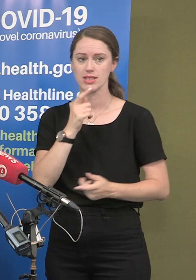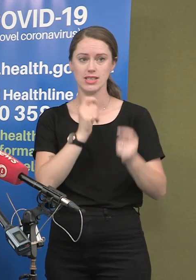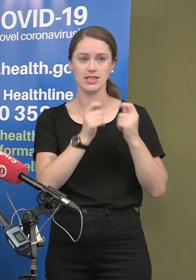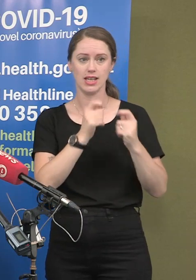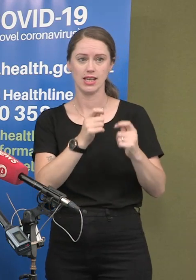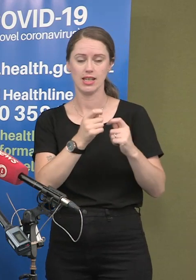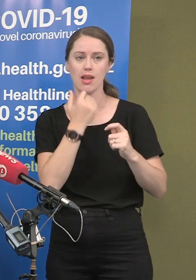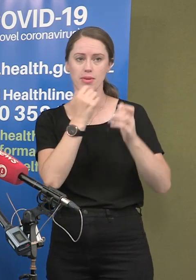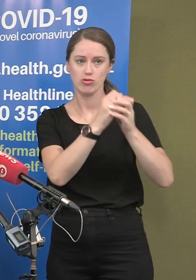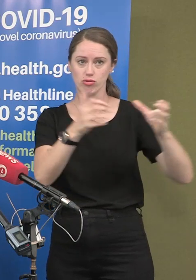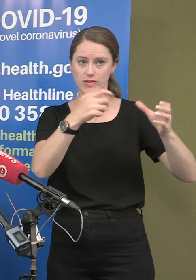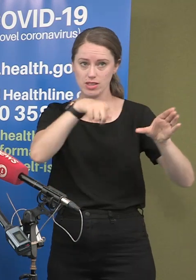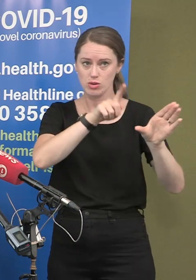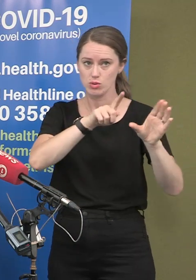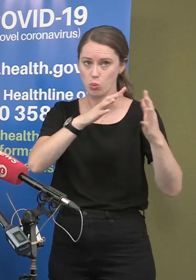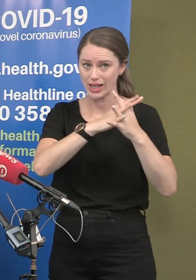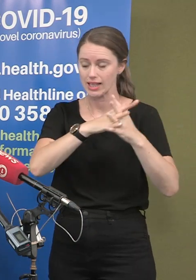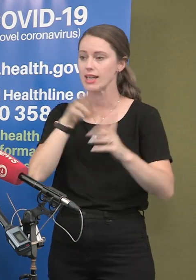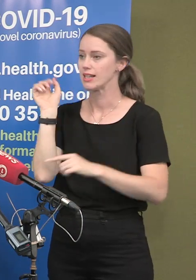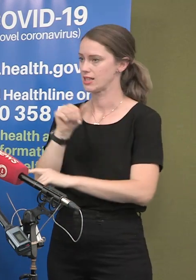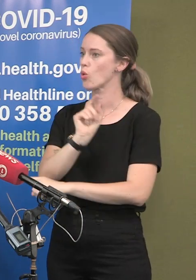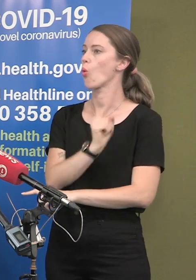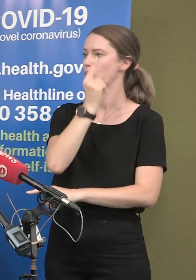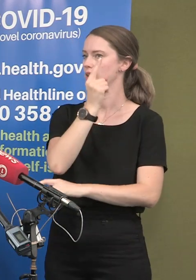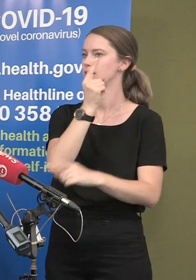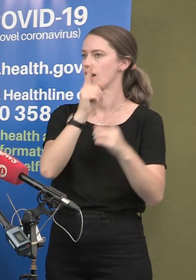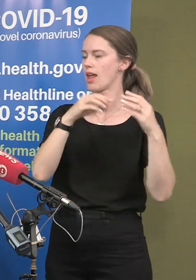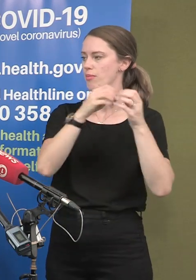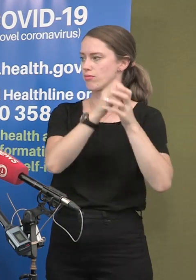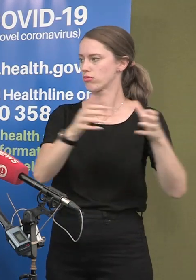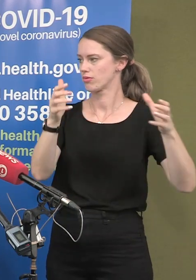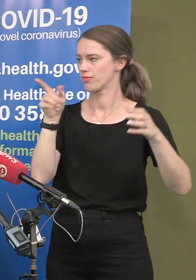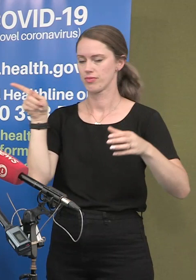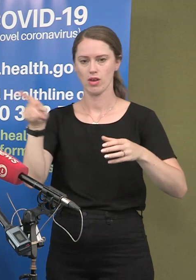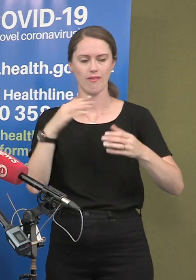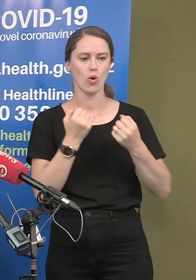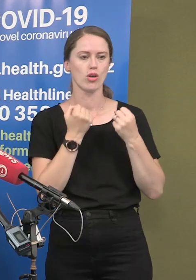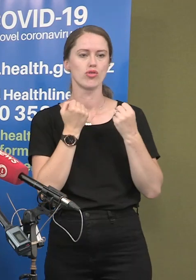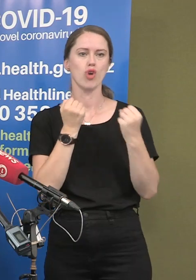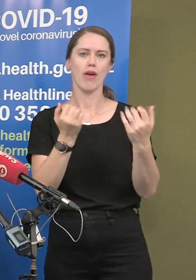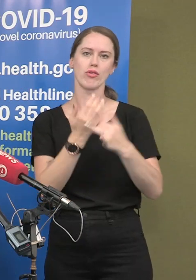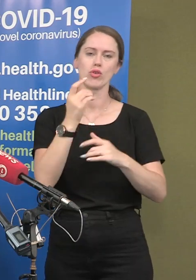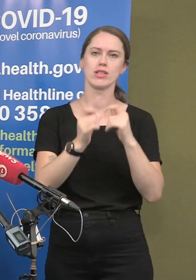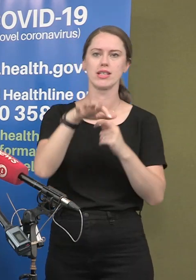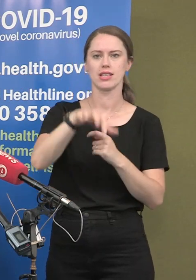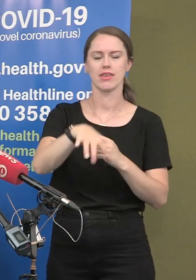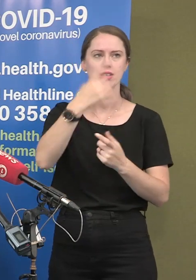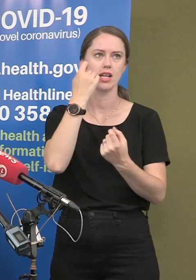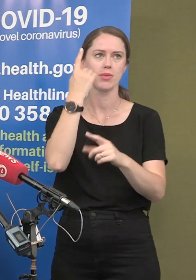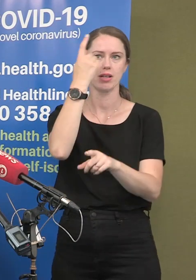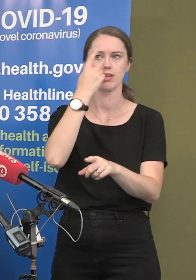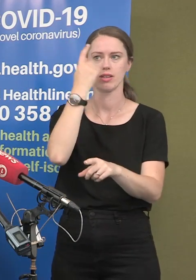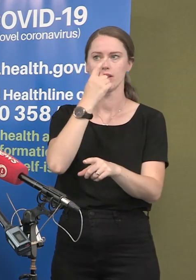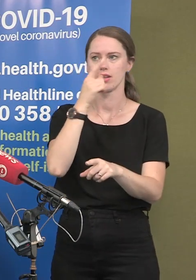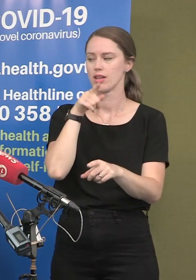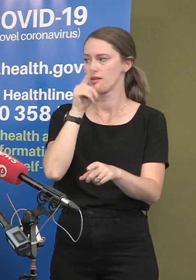week with Yes, that clinic? this week, at the Auckland Lab Plus laboratory, yes. And then for drive-through testing, I know it's still an idea being considered, but could we